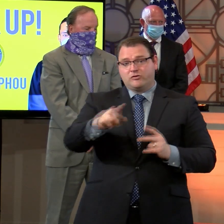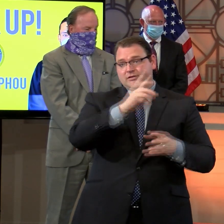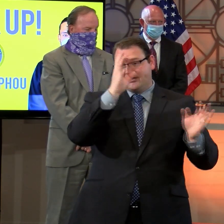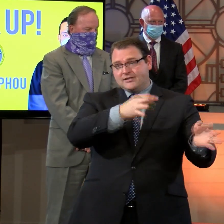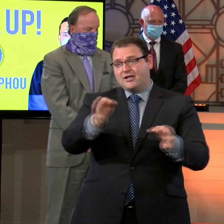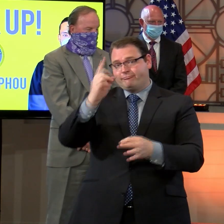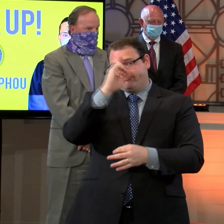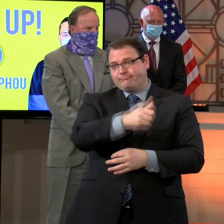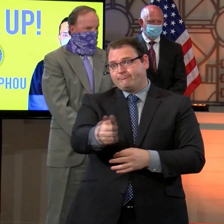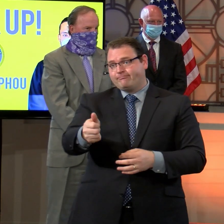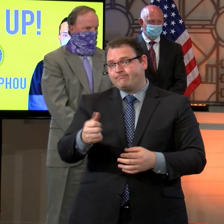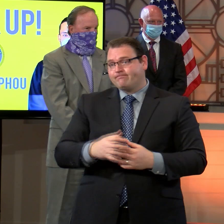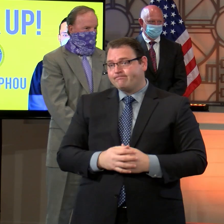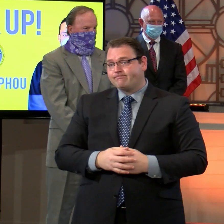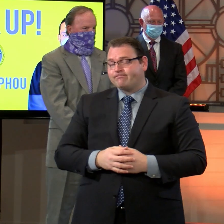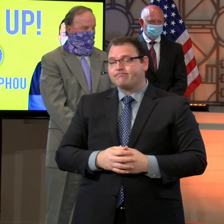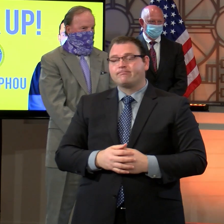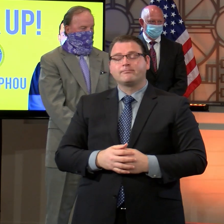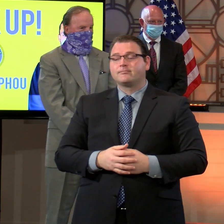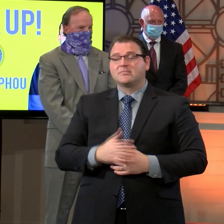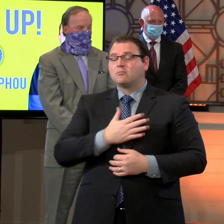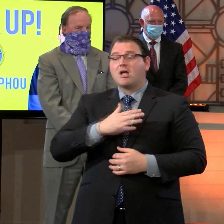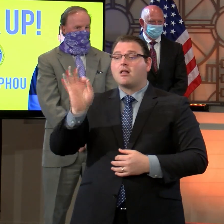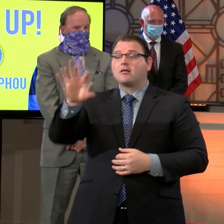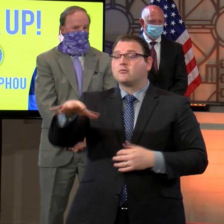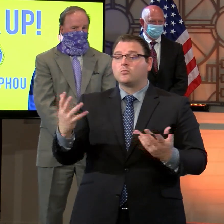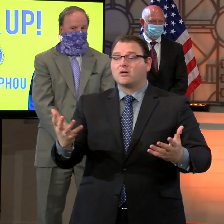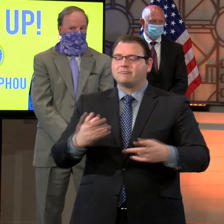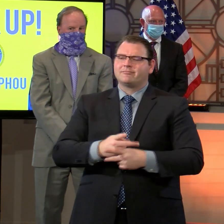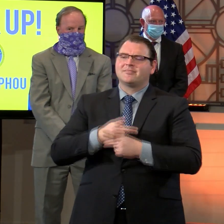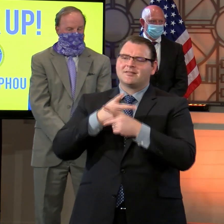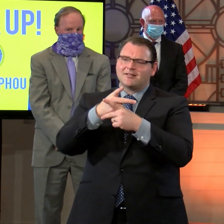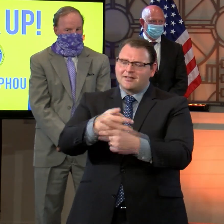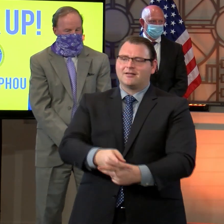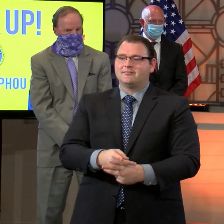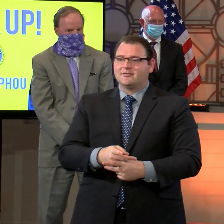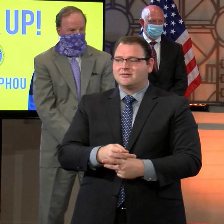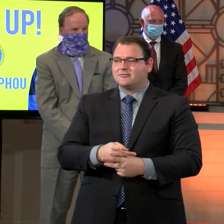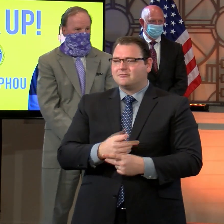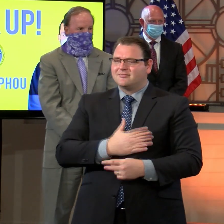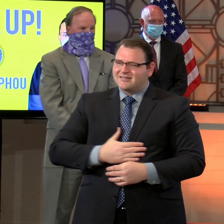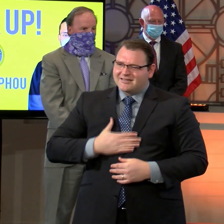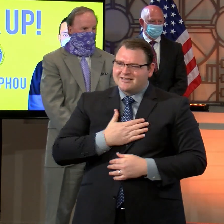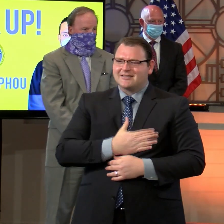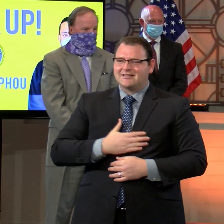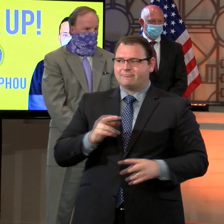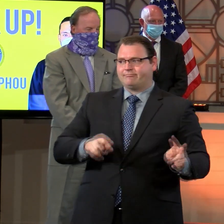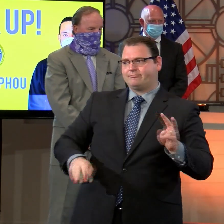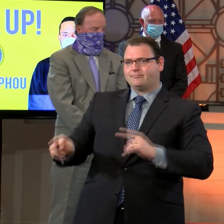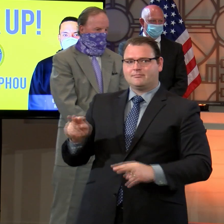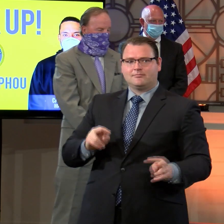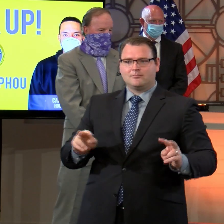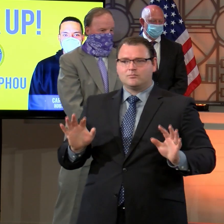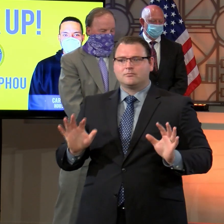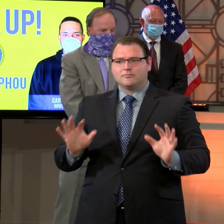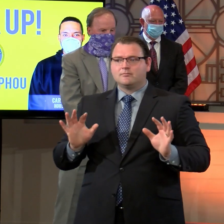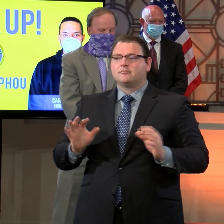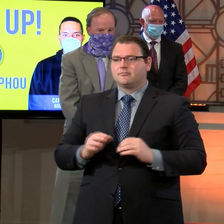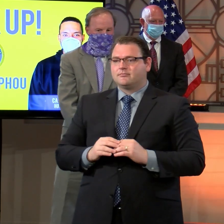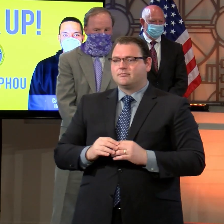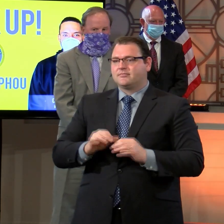you, be very careful and be very cautious. We're going to do everything we can within our power to make all of this